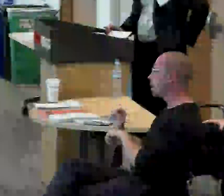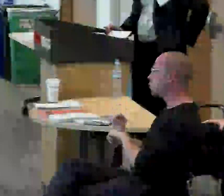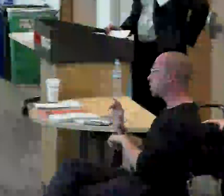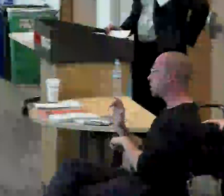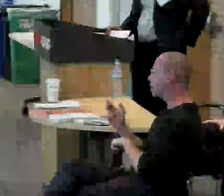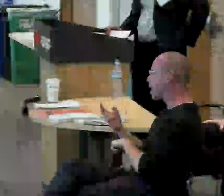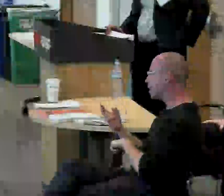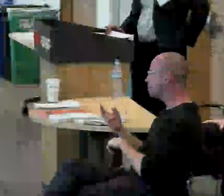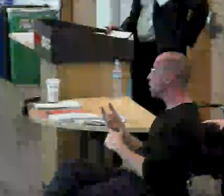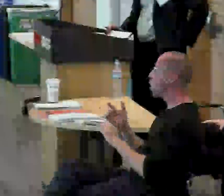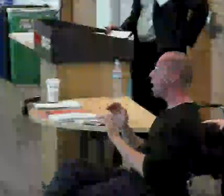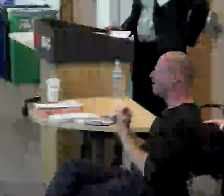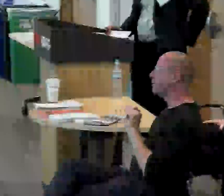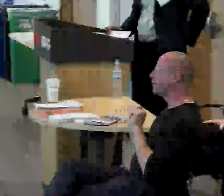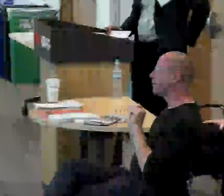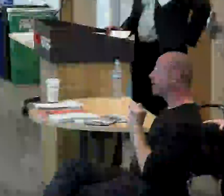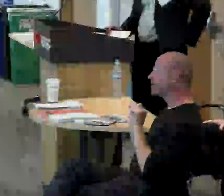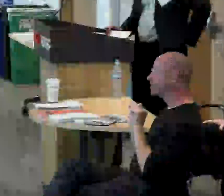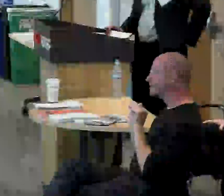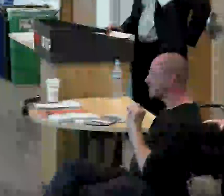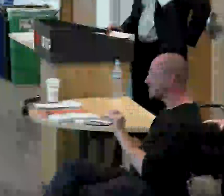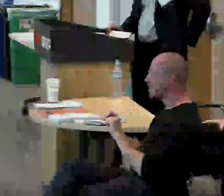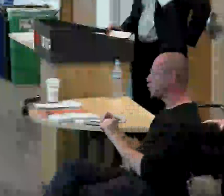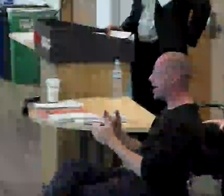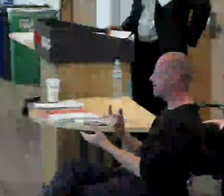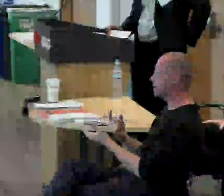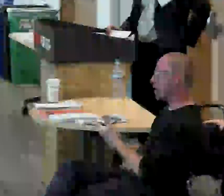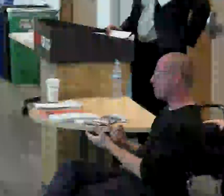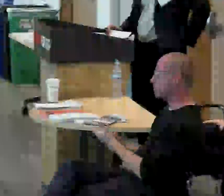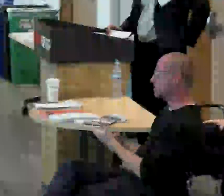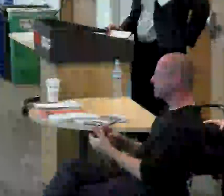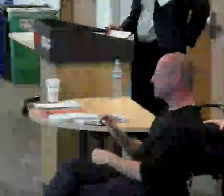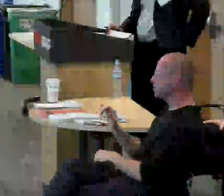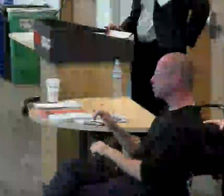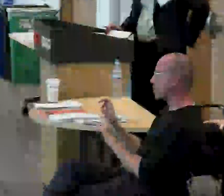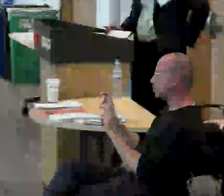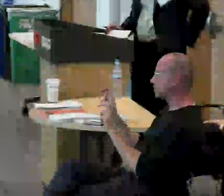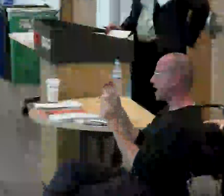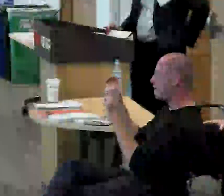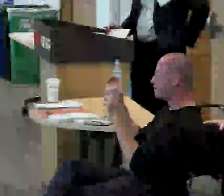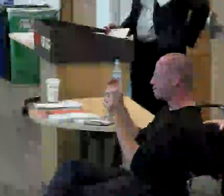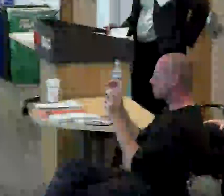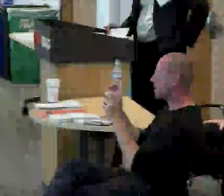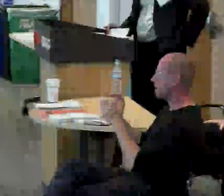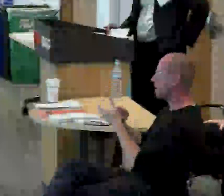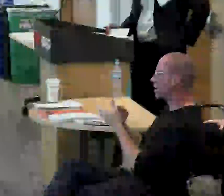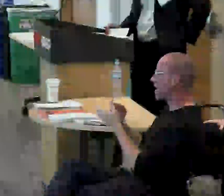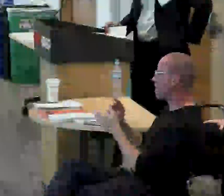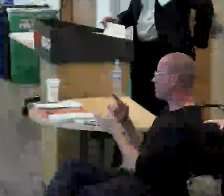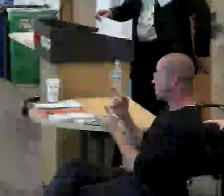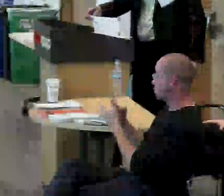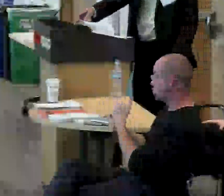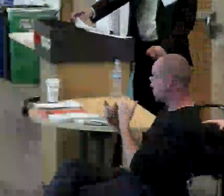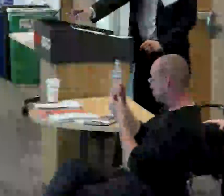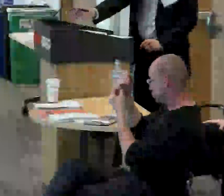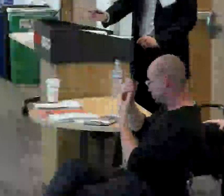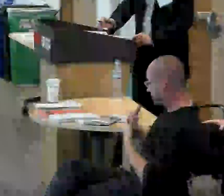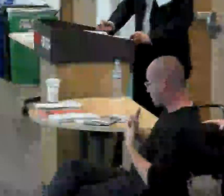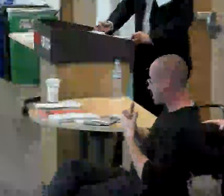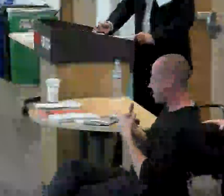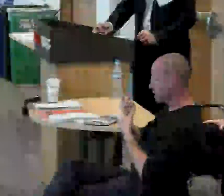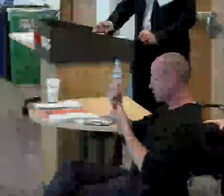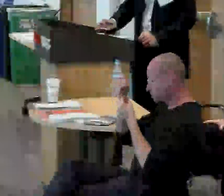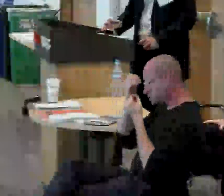want to continue to have these sorts of conversations and be able to pass all of this information along to those who need